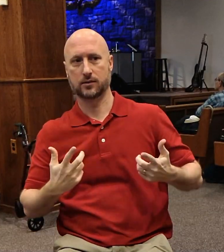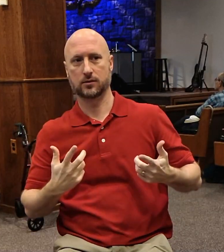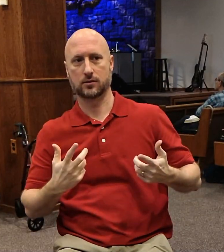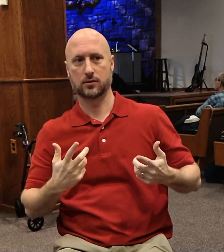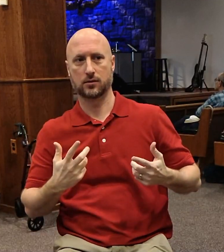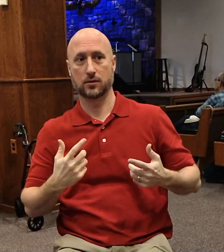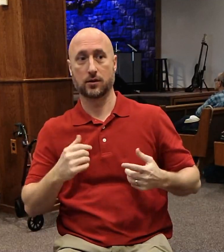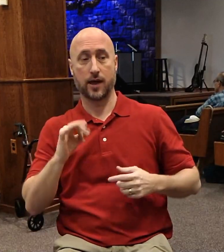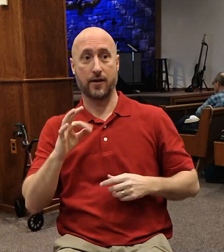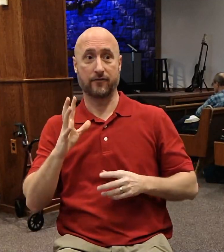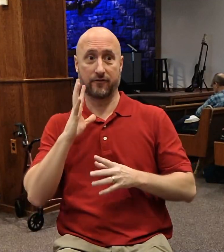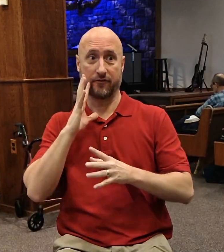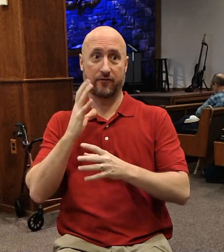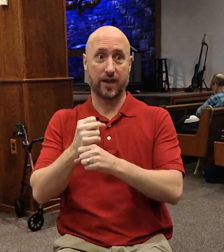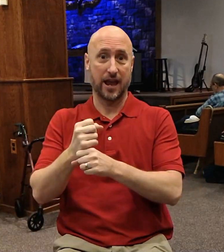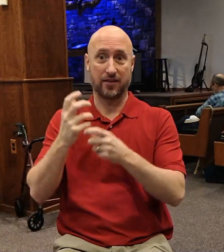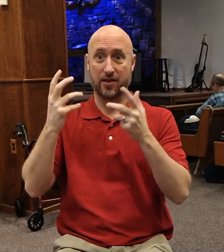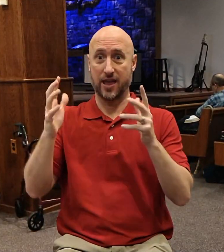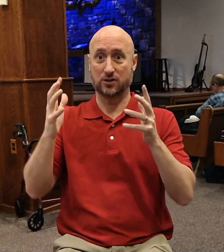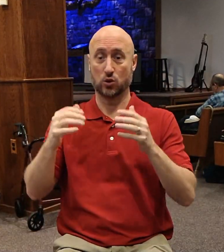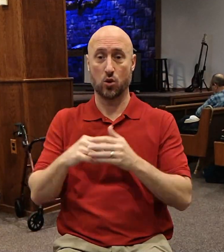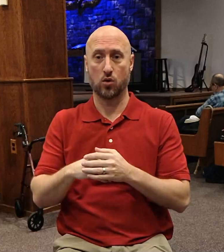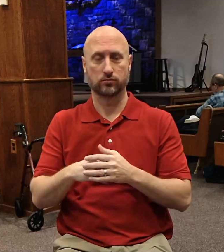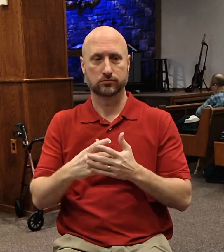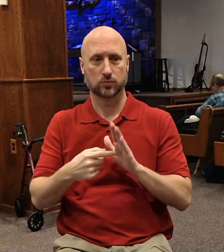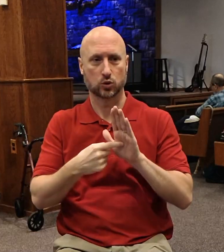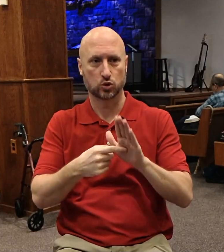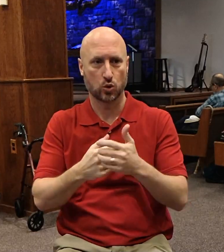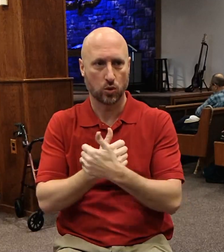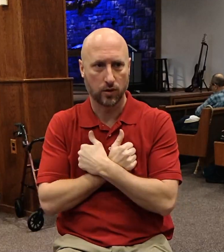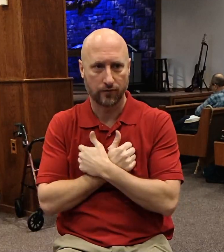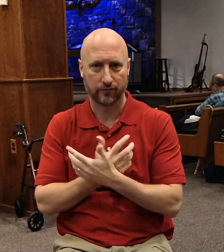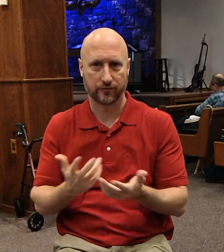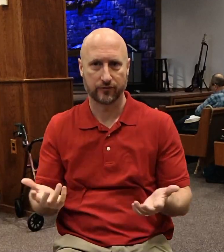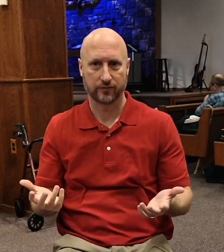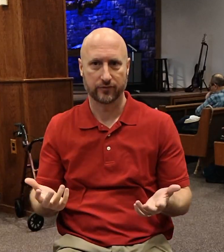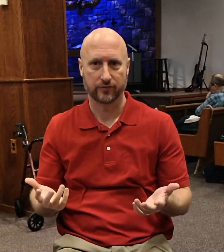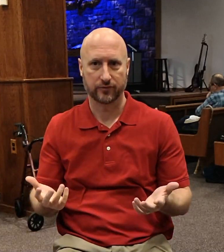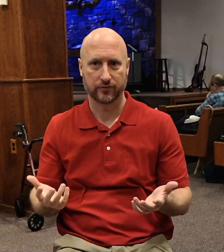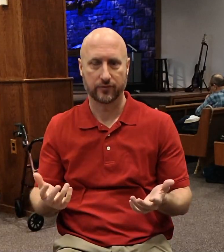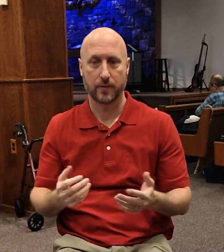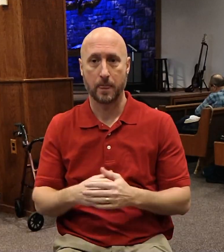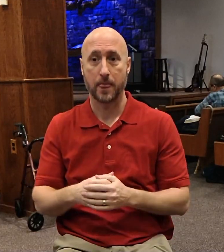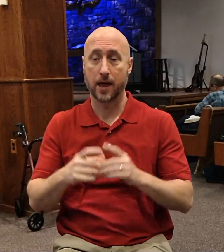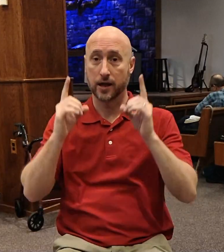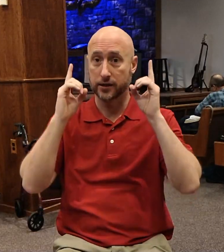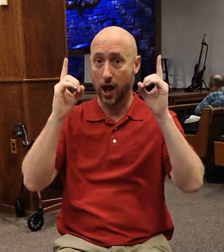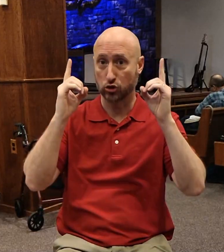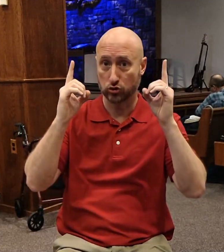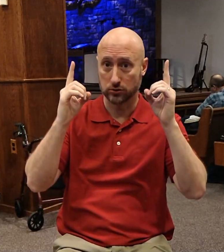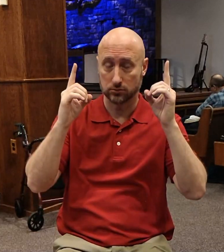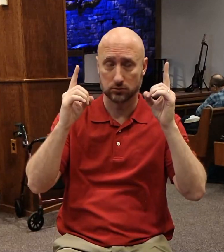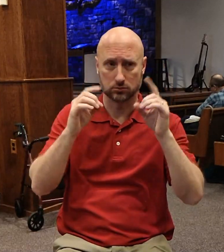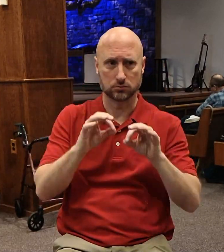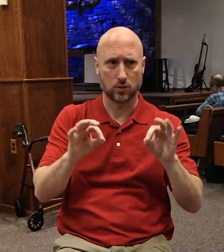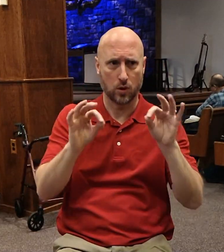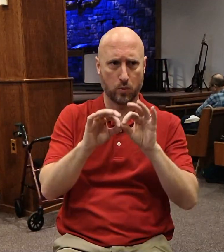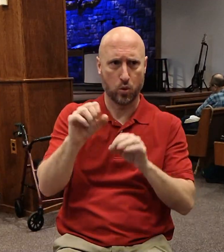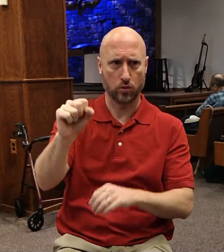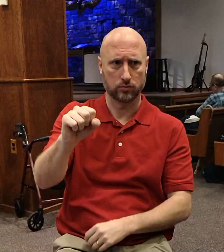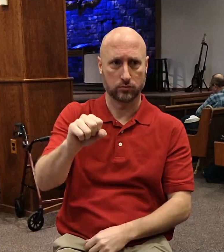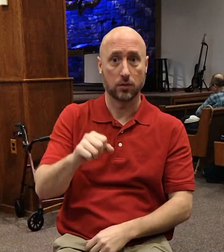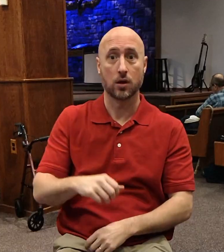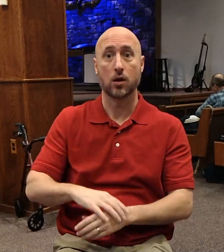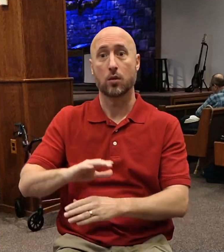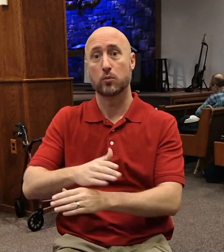he says here by this no this one thing not doctrinal statements those are important not the music